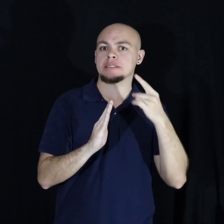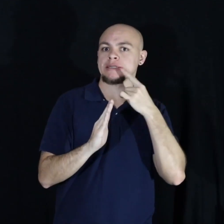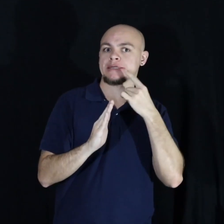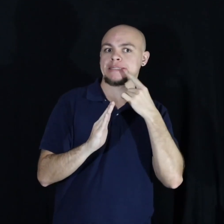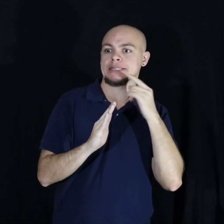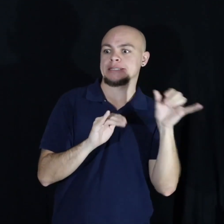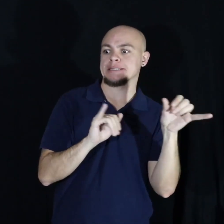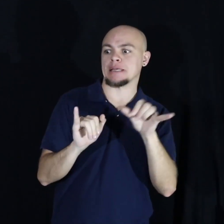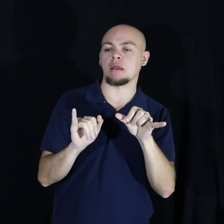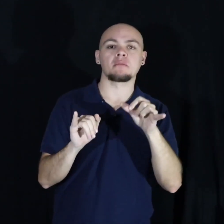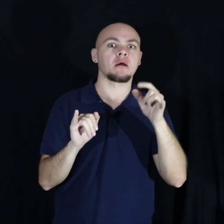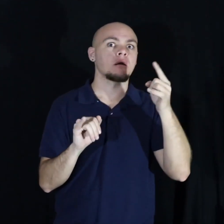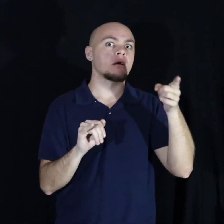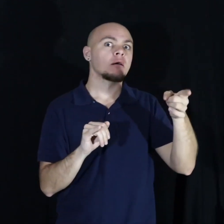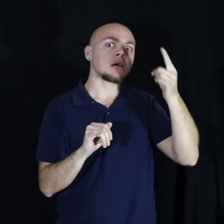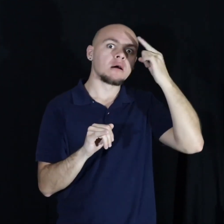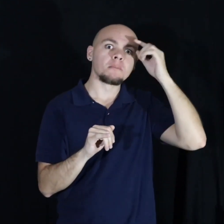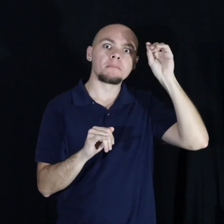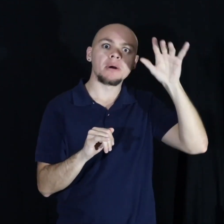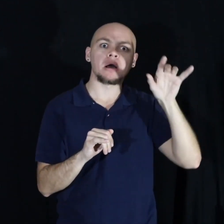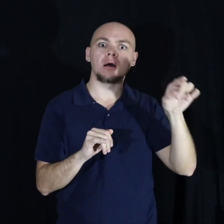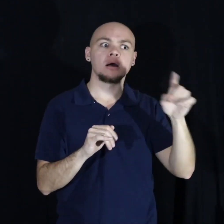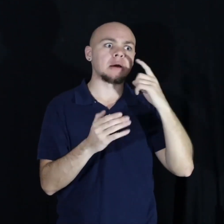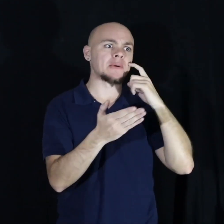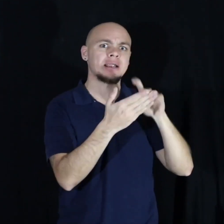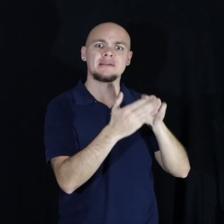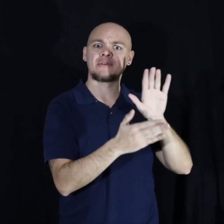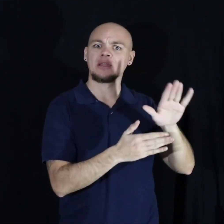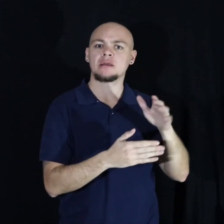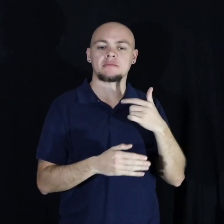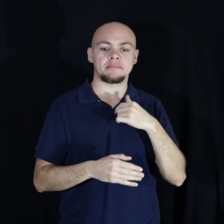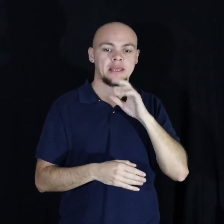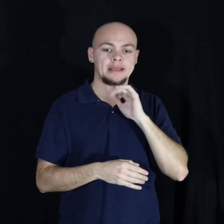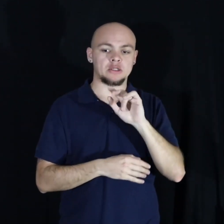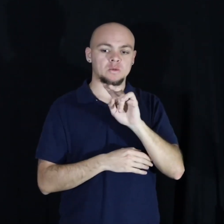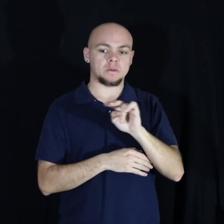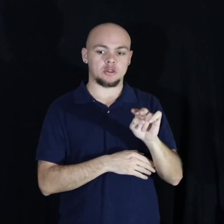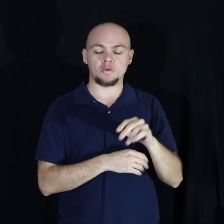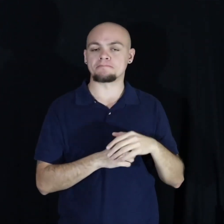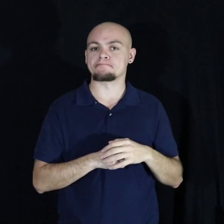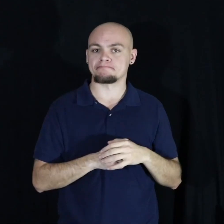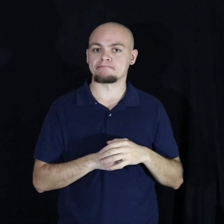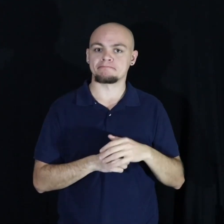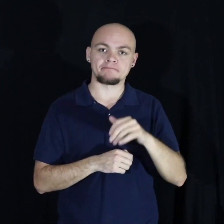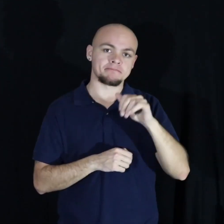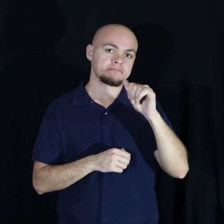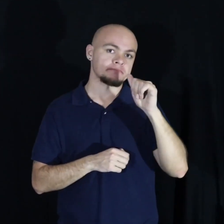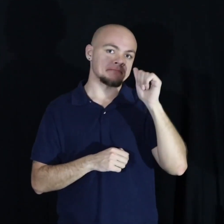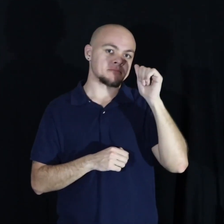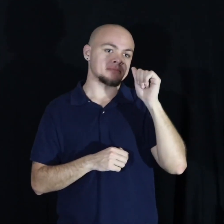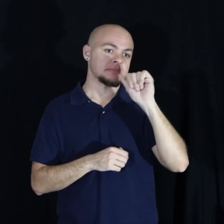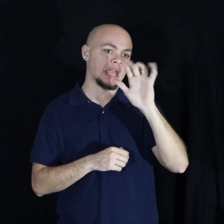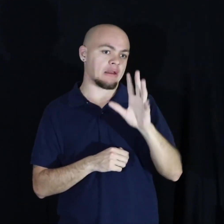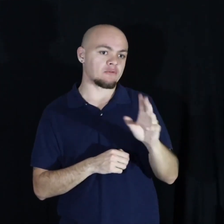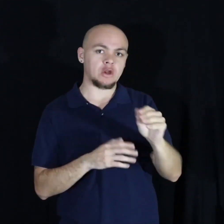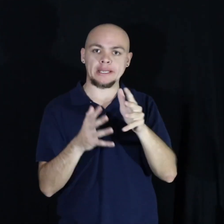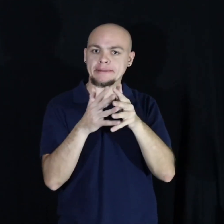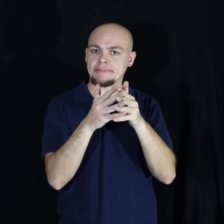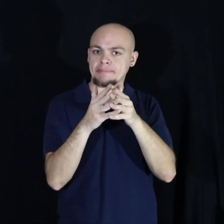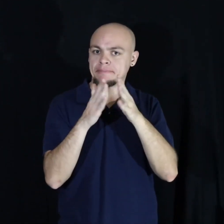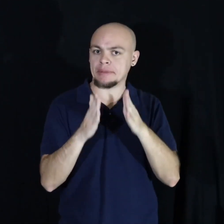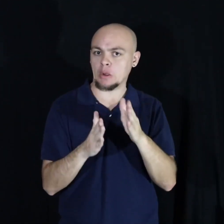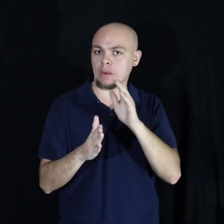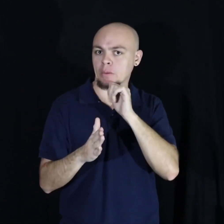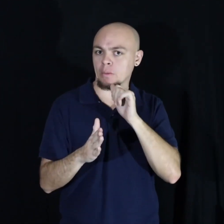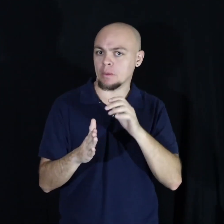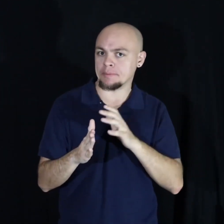moment. So for me, being 22, an African-American woman, working in